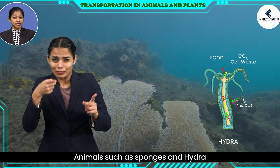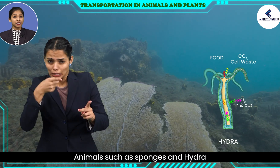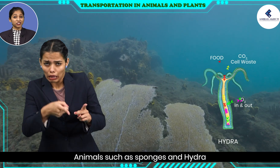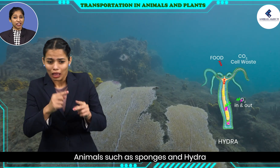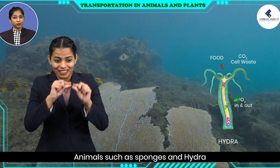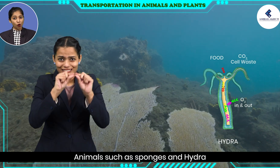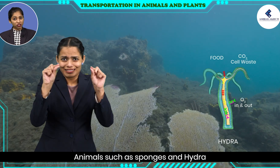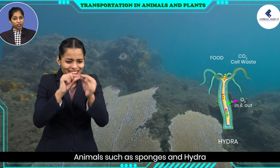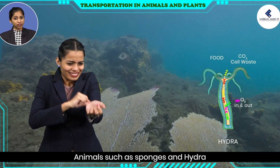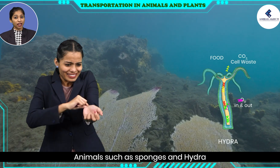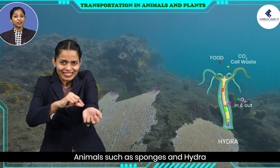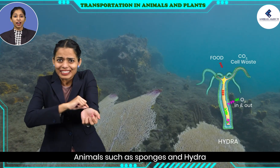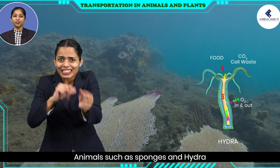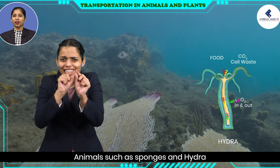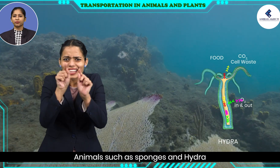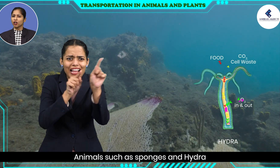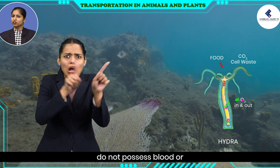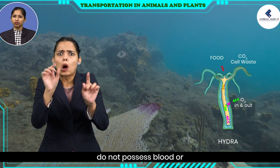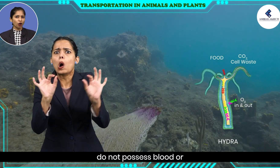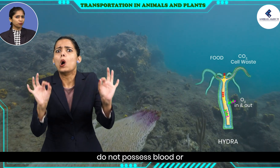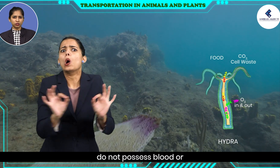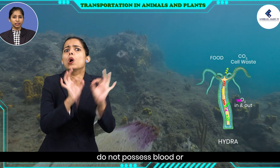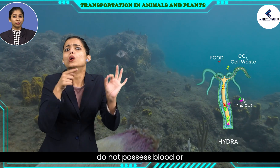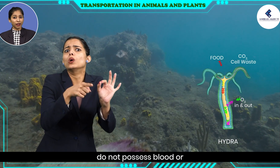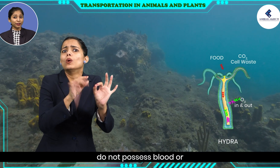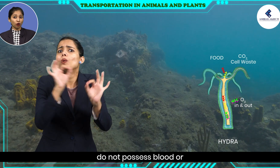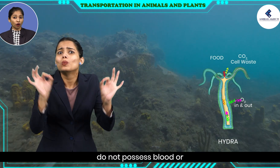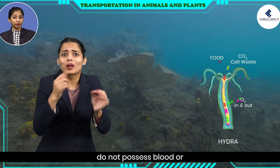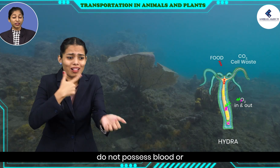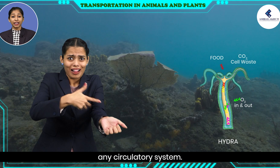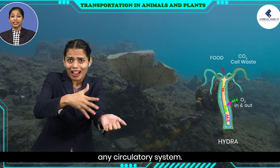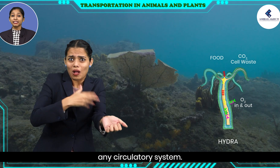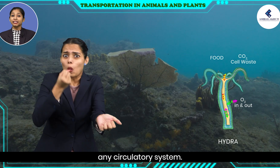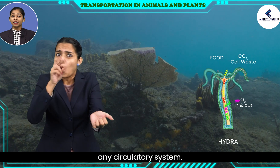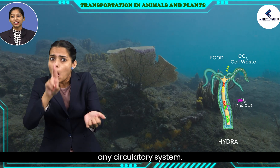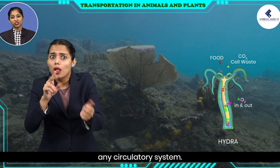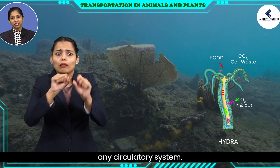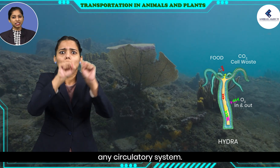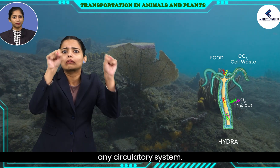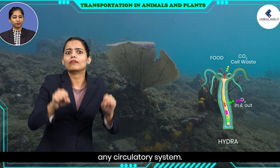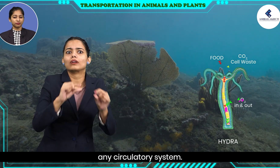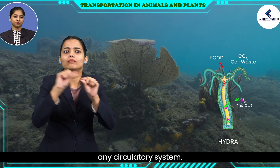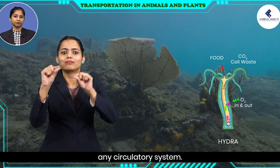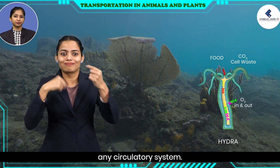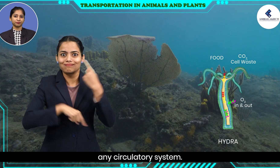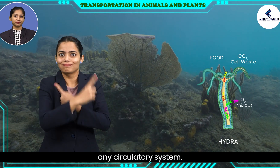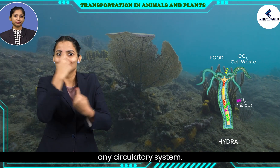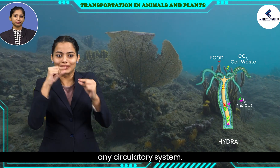Animals such as sponges and hydra do not possess blood or any circulatory system.